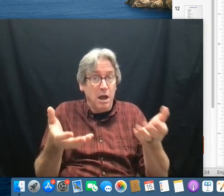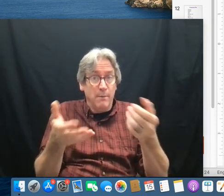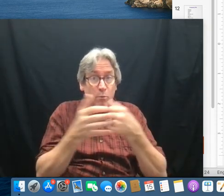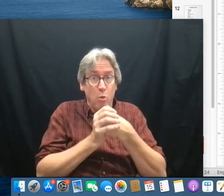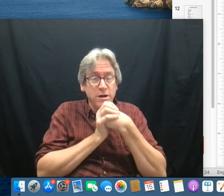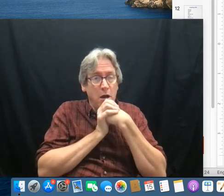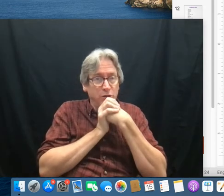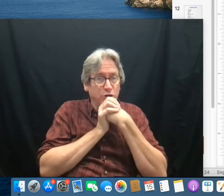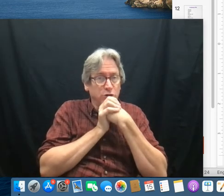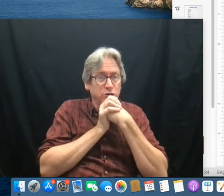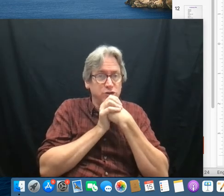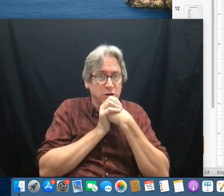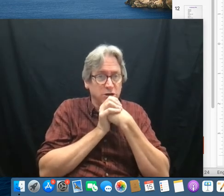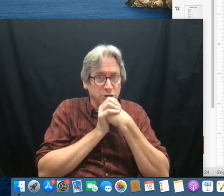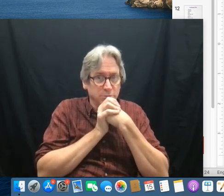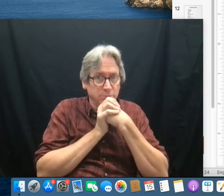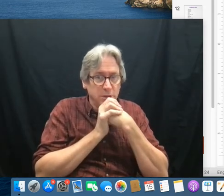Eyebrows go down.